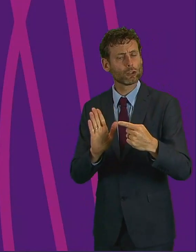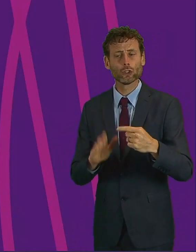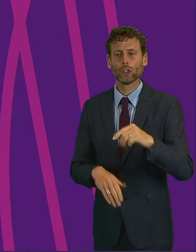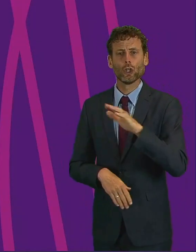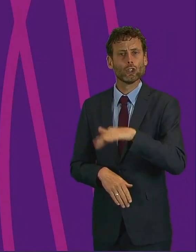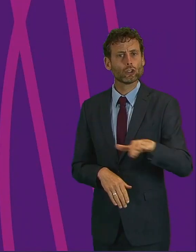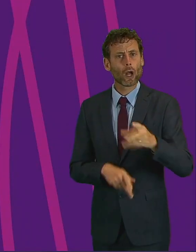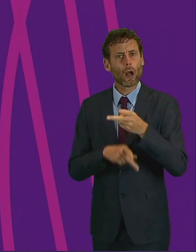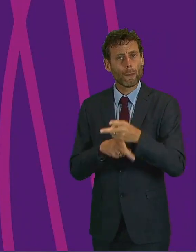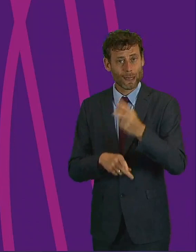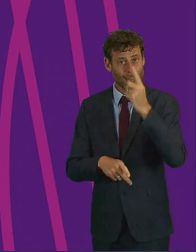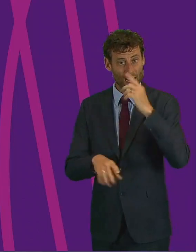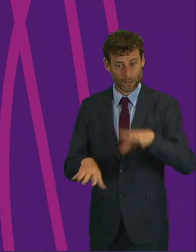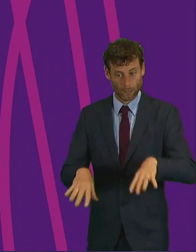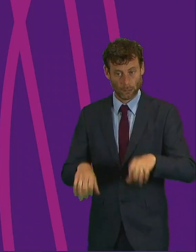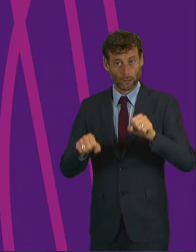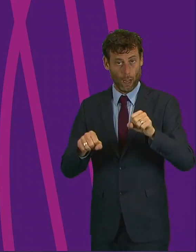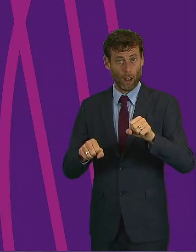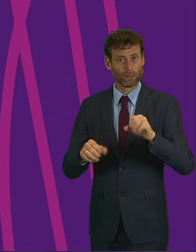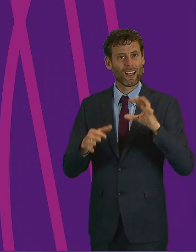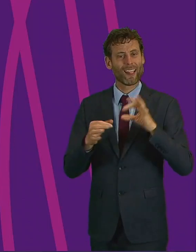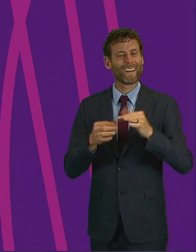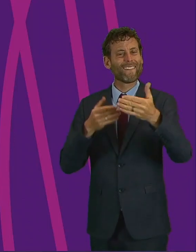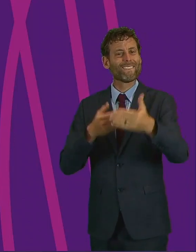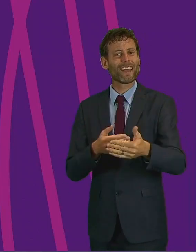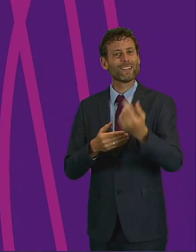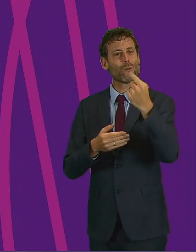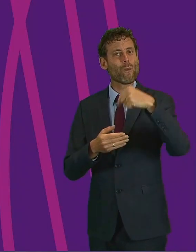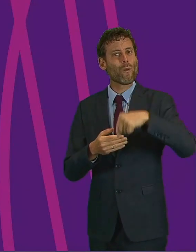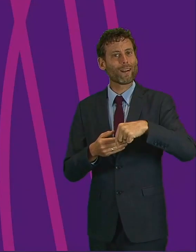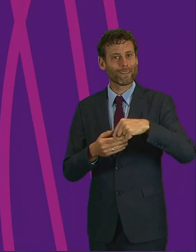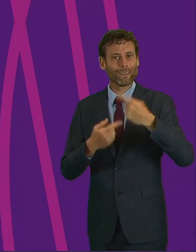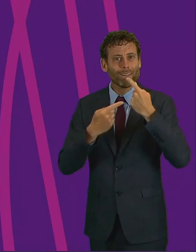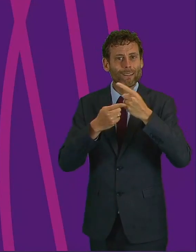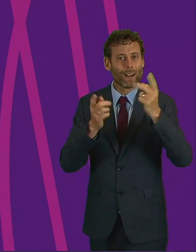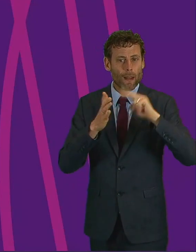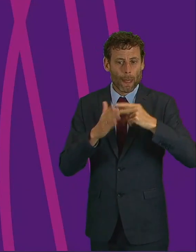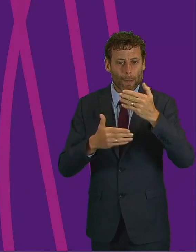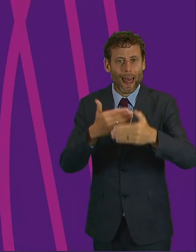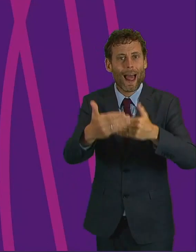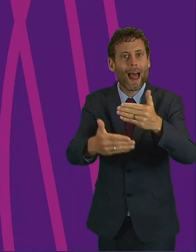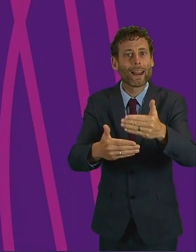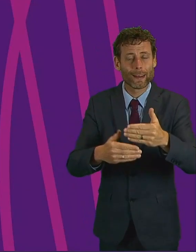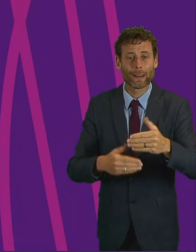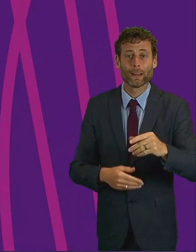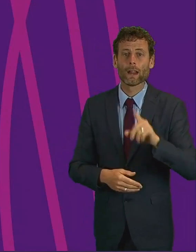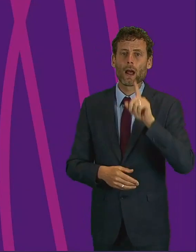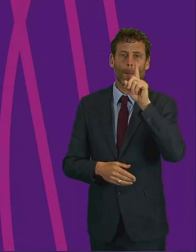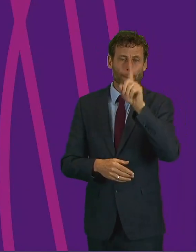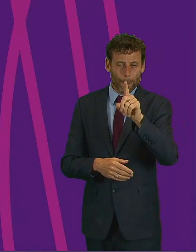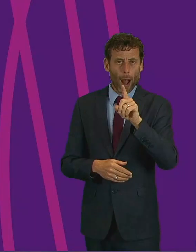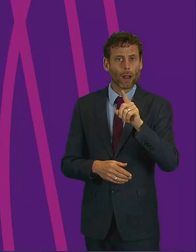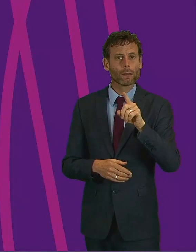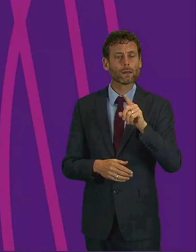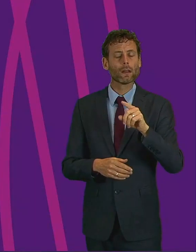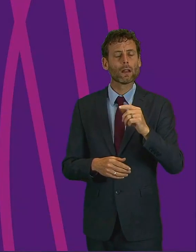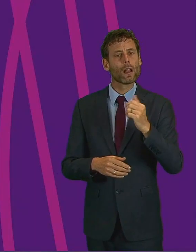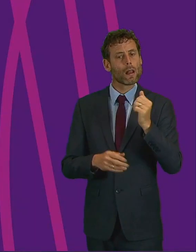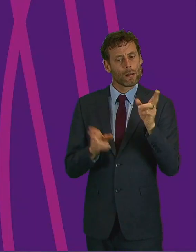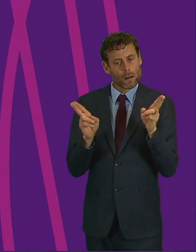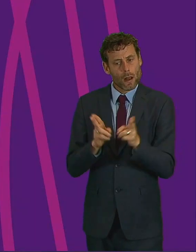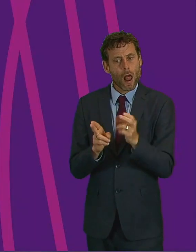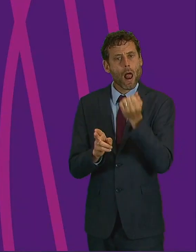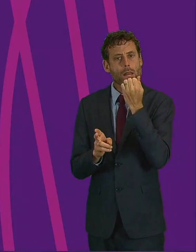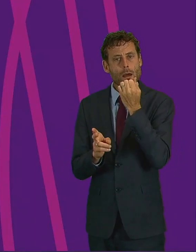to restart within phase 1 of the route map out of lockdown, although there are still limits on the number of households